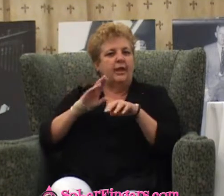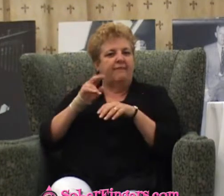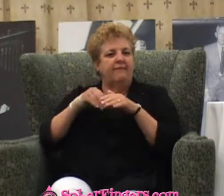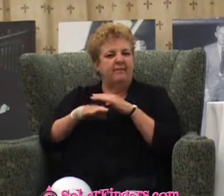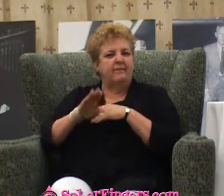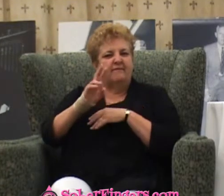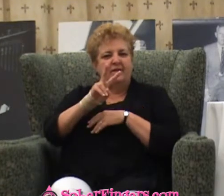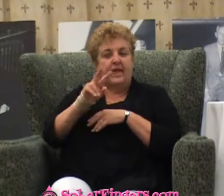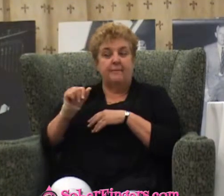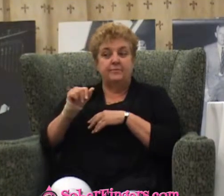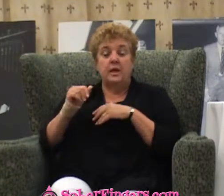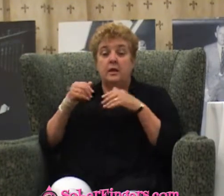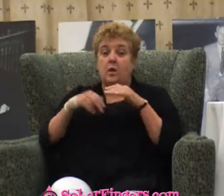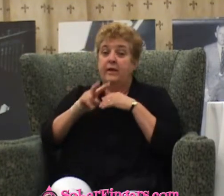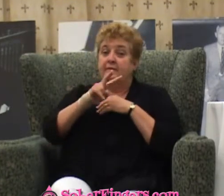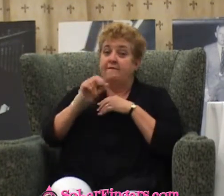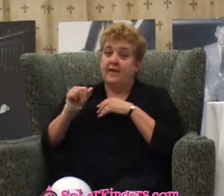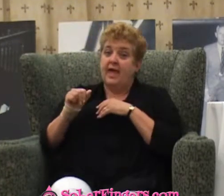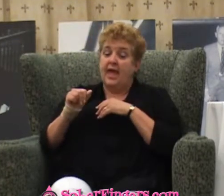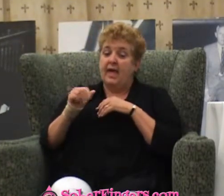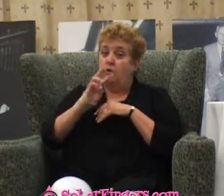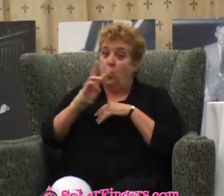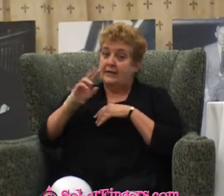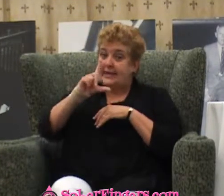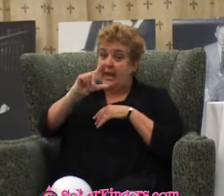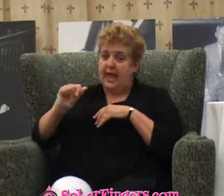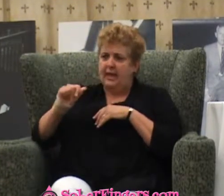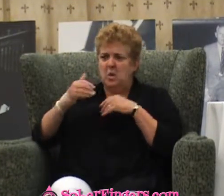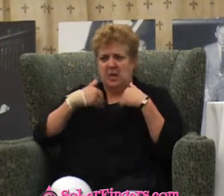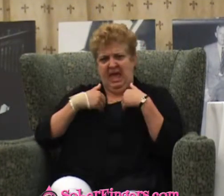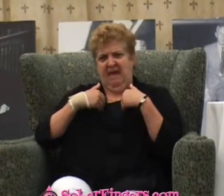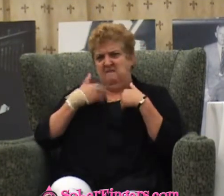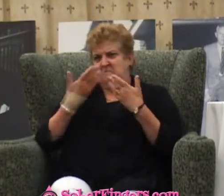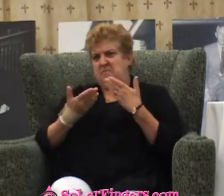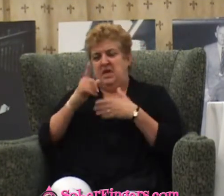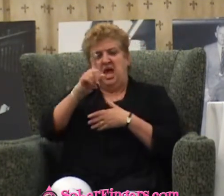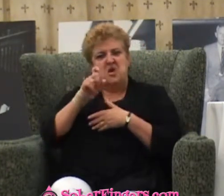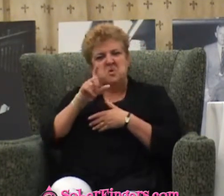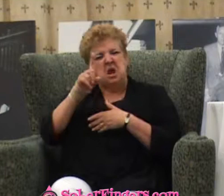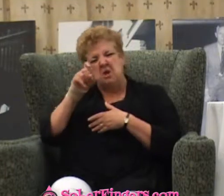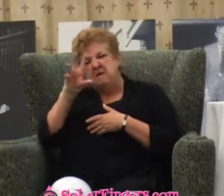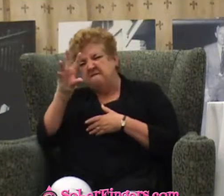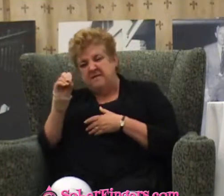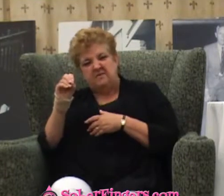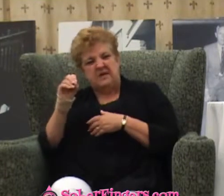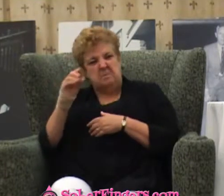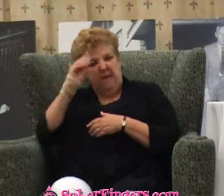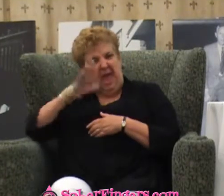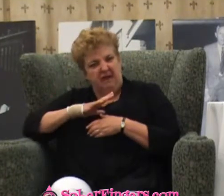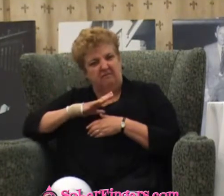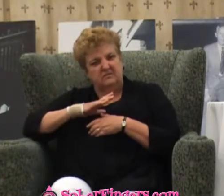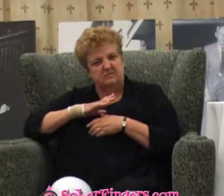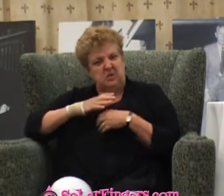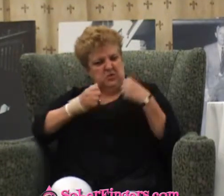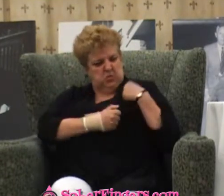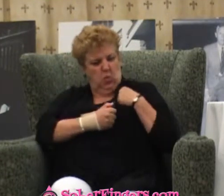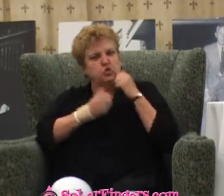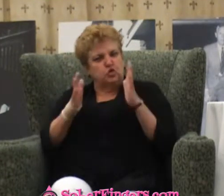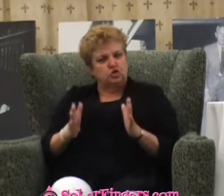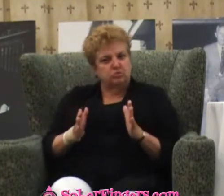meetings at the VA in West LA, you know, maybe like 100, 150 guys, soldiers. Now you get in a room full of soldiers and you start